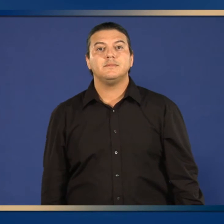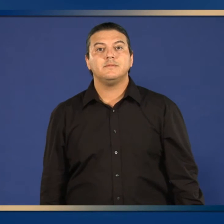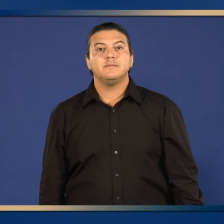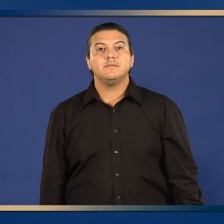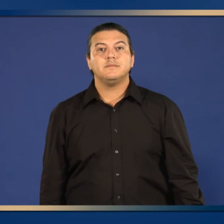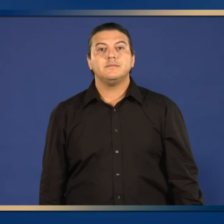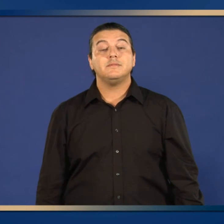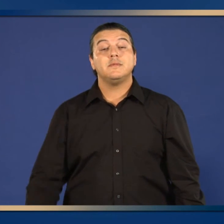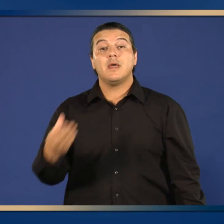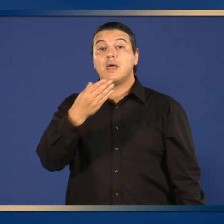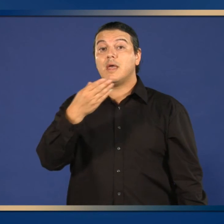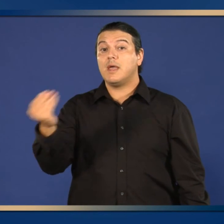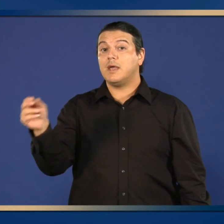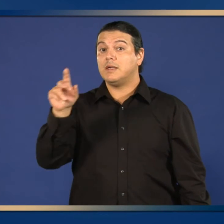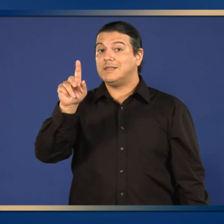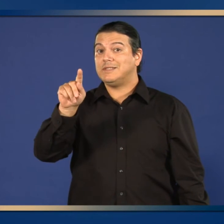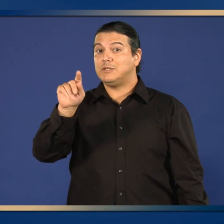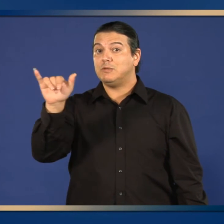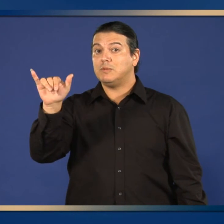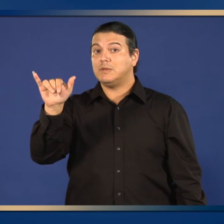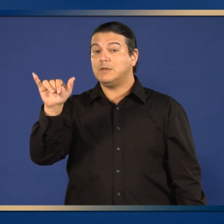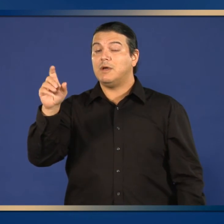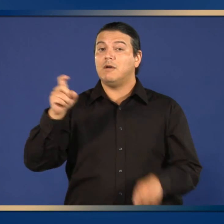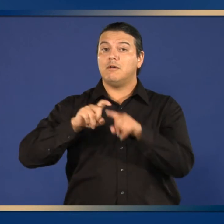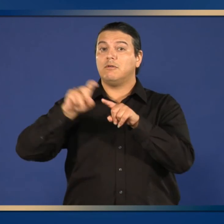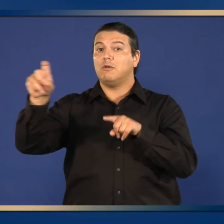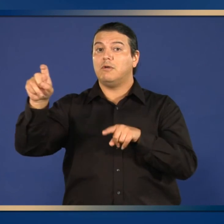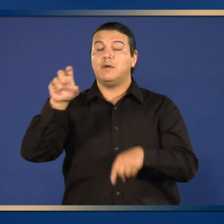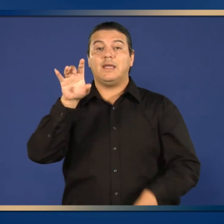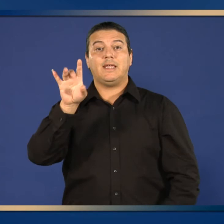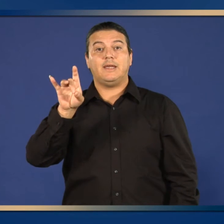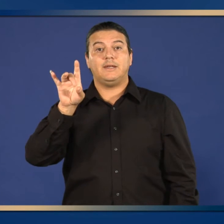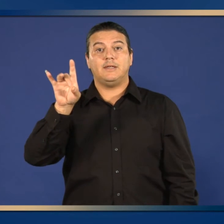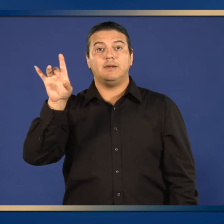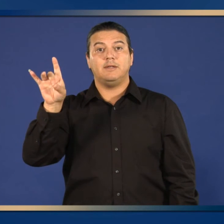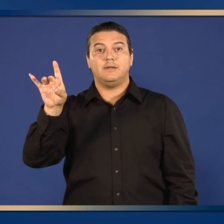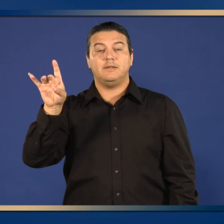888-246-2857. And for TTY,